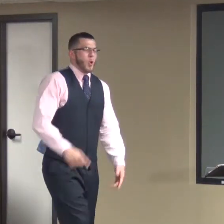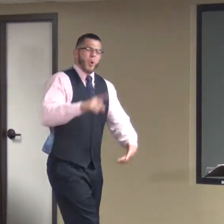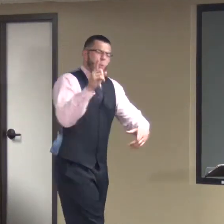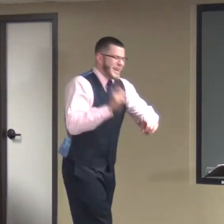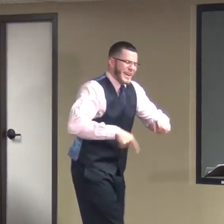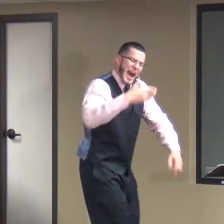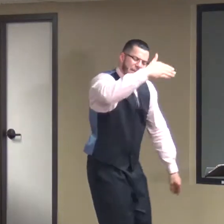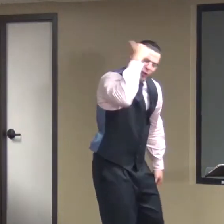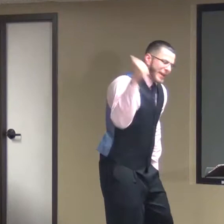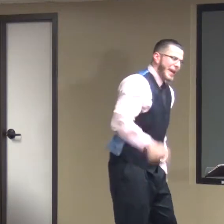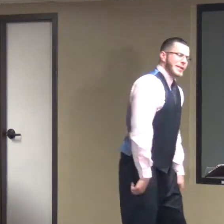We cannot forget.